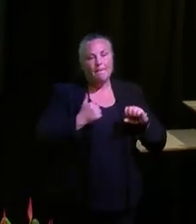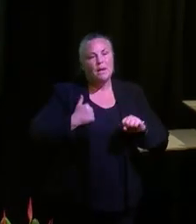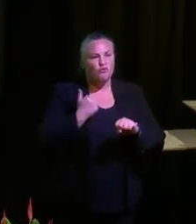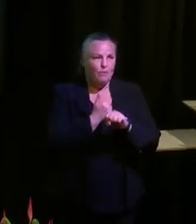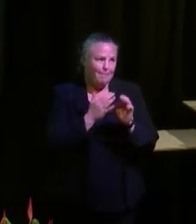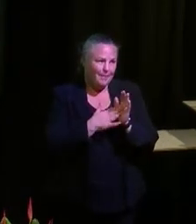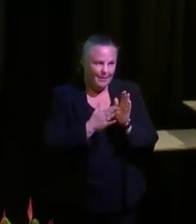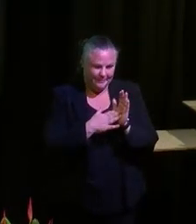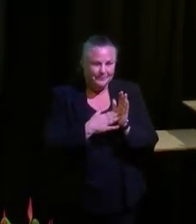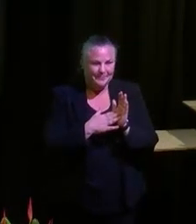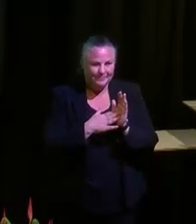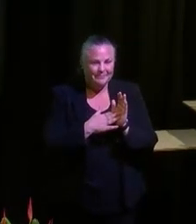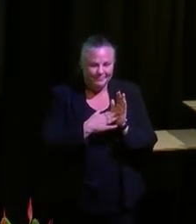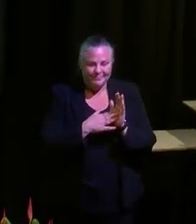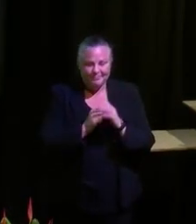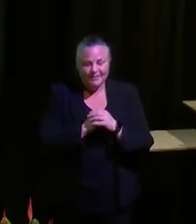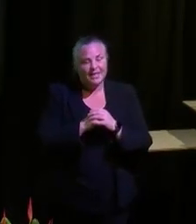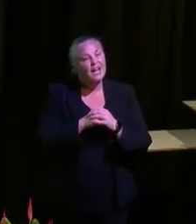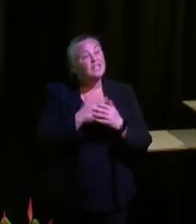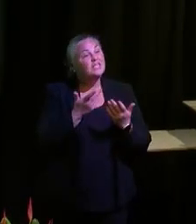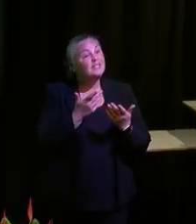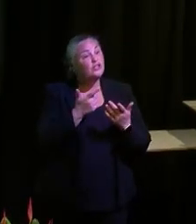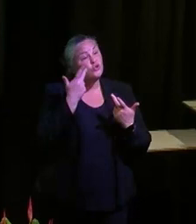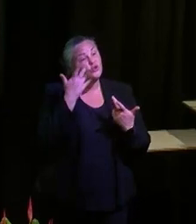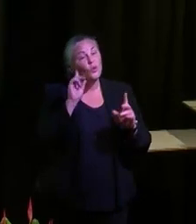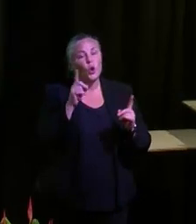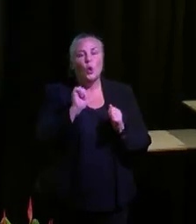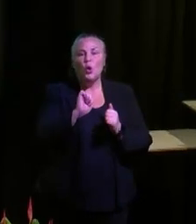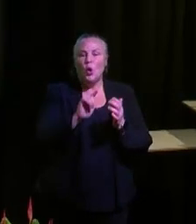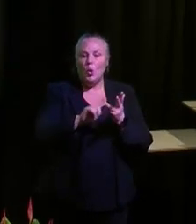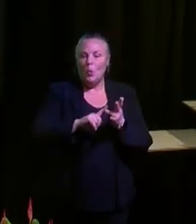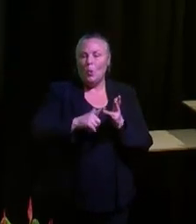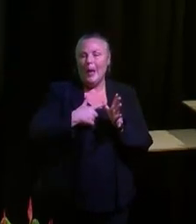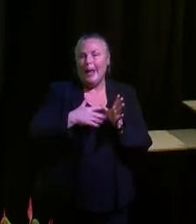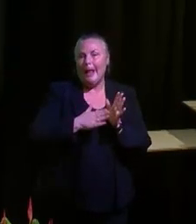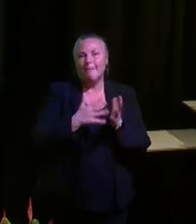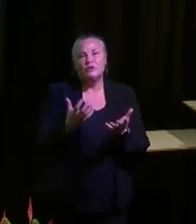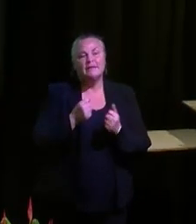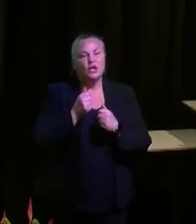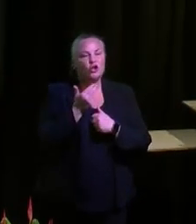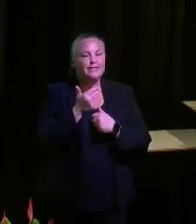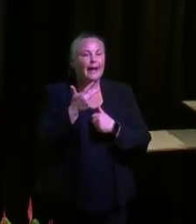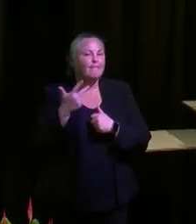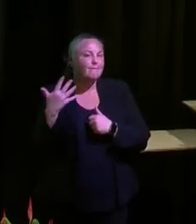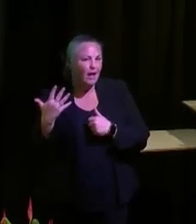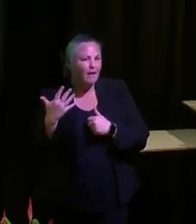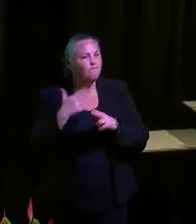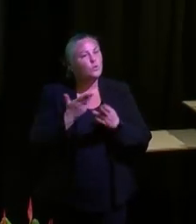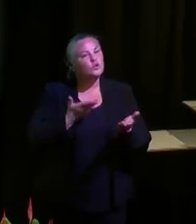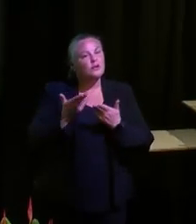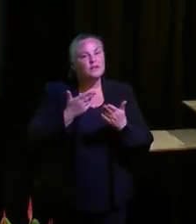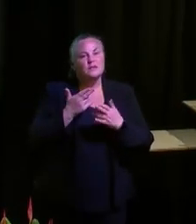OAM, and she's holding her Order of Australia medal that was given to her in 1985 for services to the